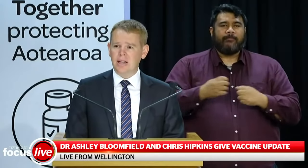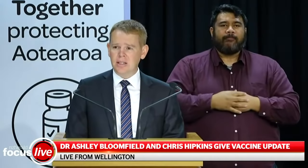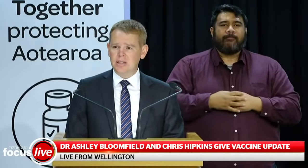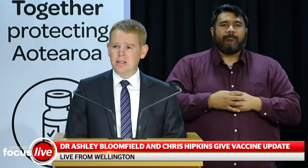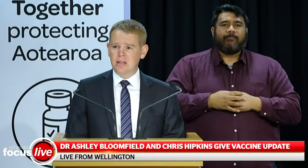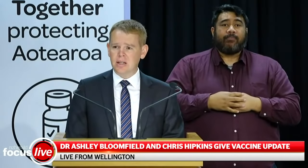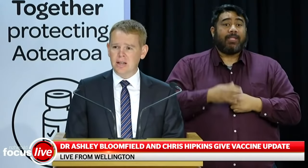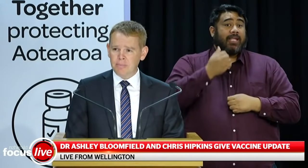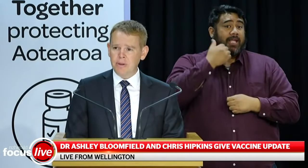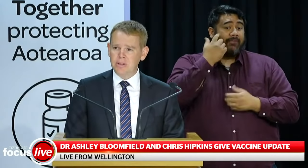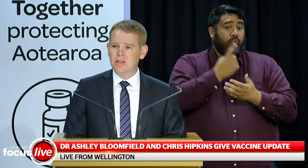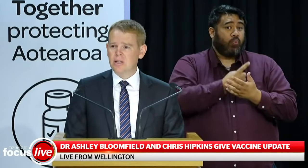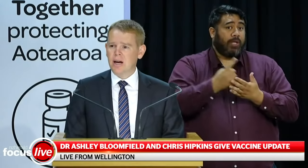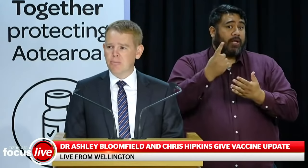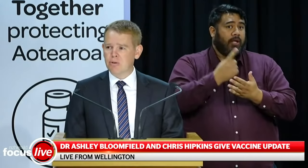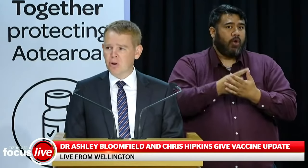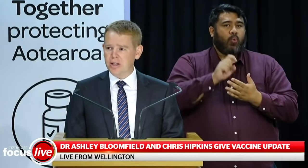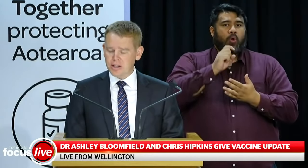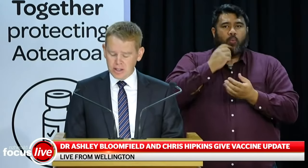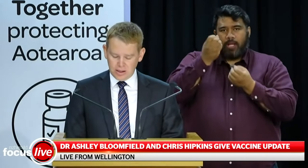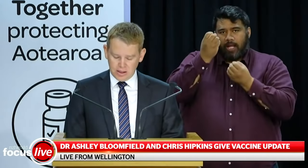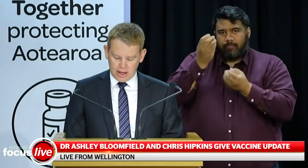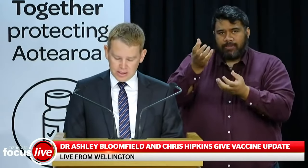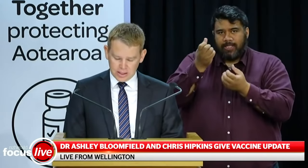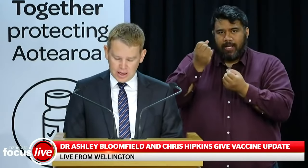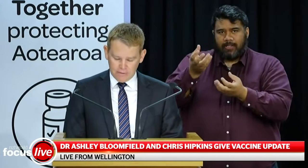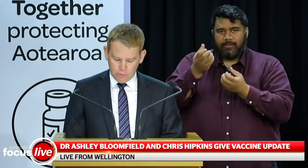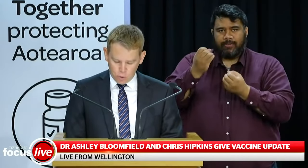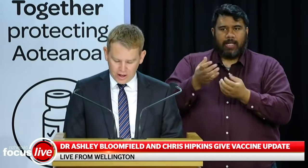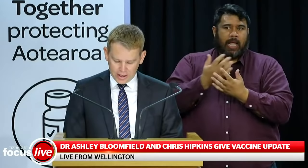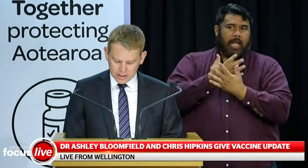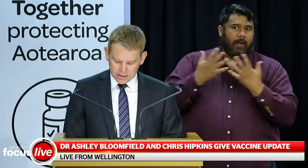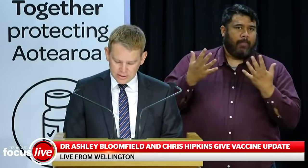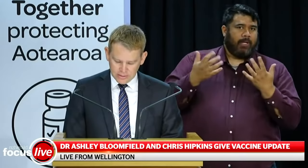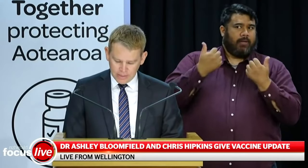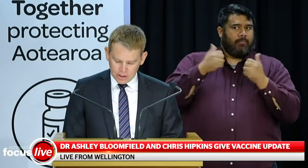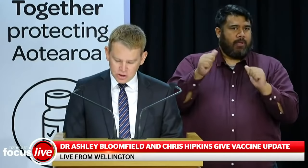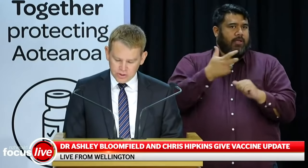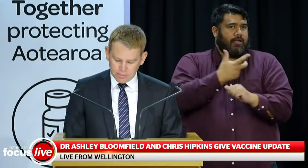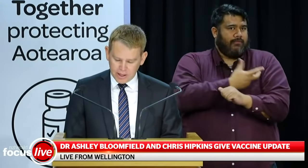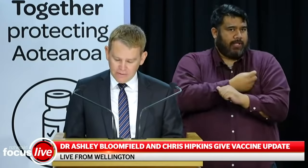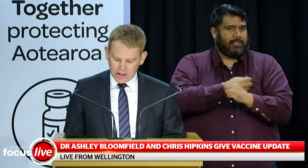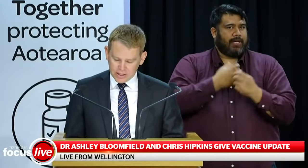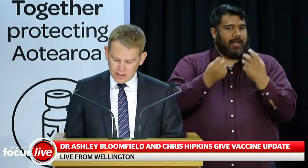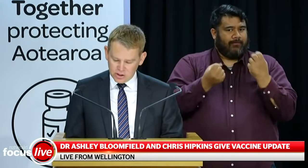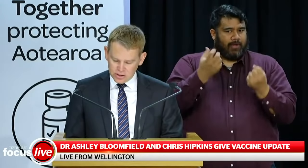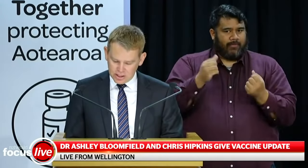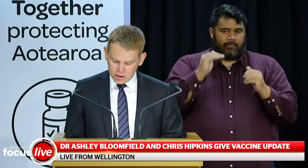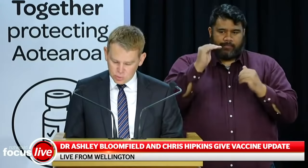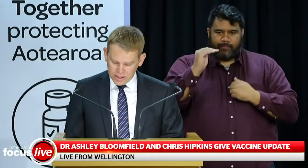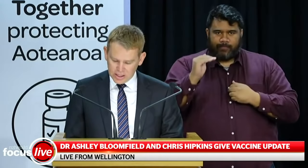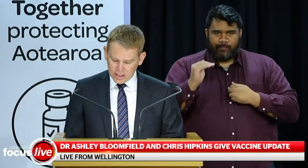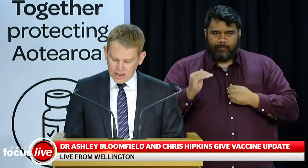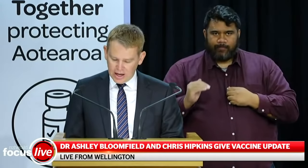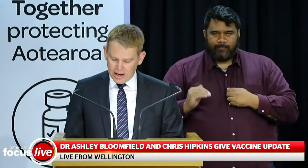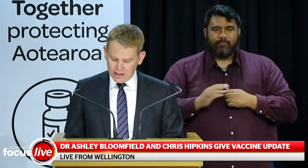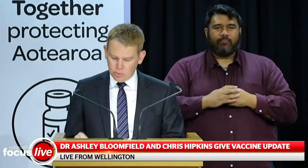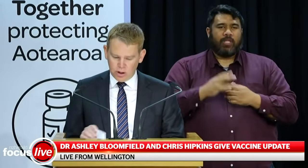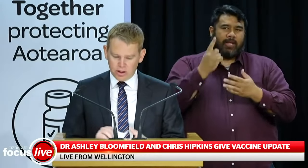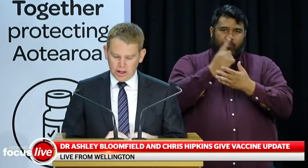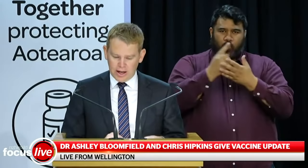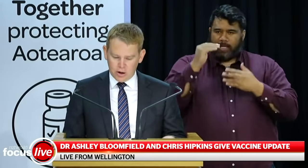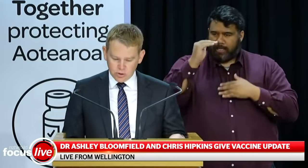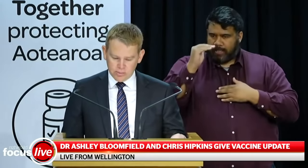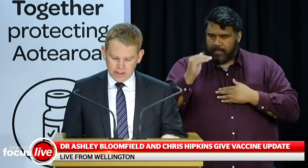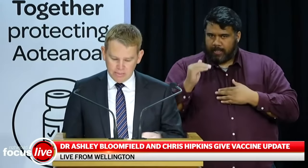updates against the numbers provided in that forecast. It shows the planned vaccinations each week, and